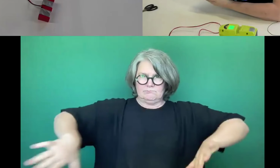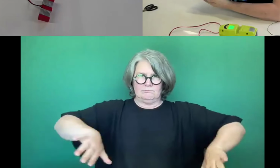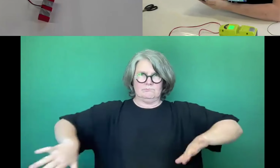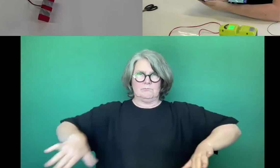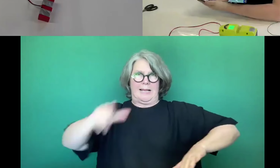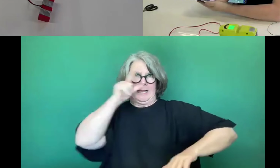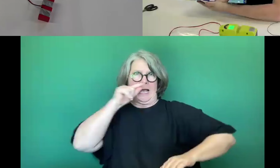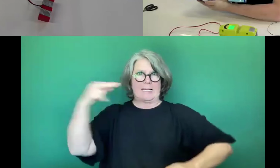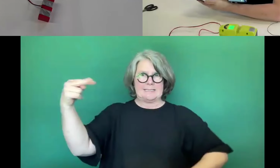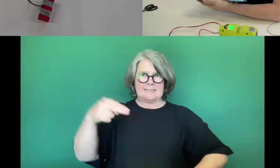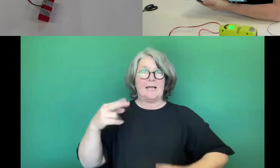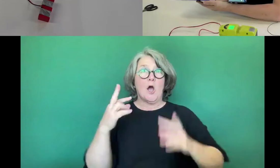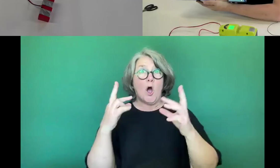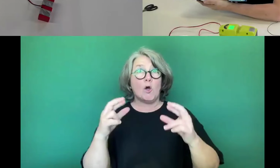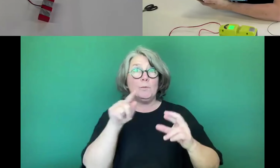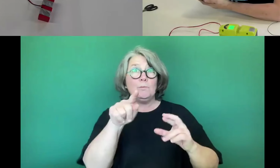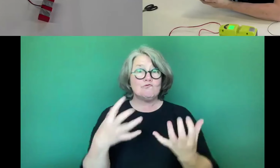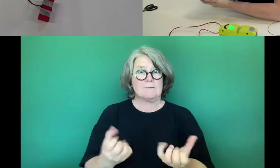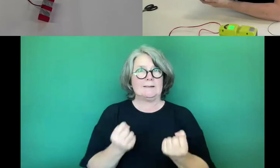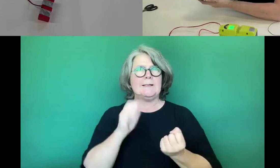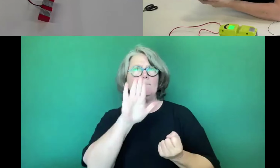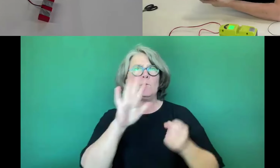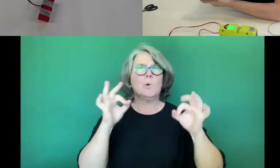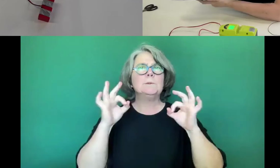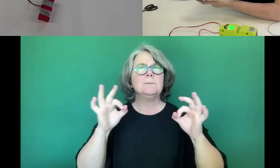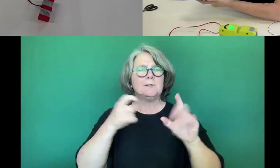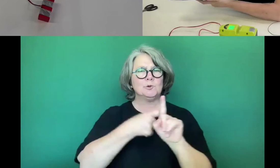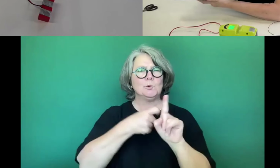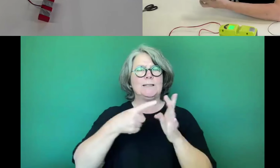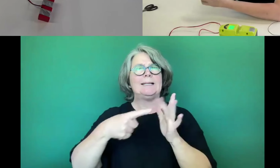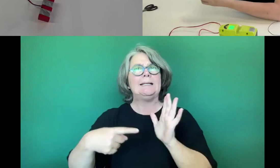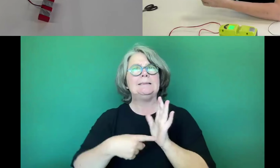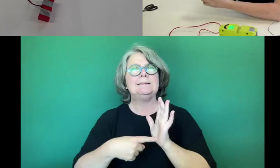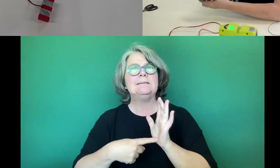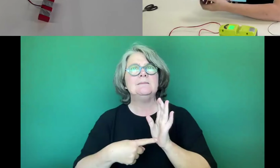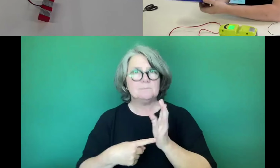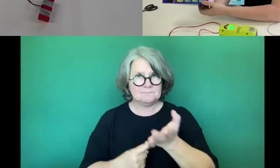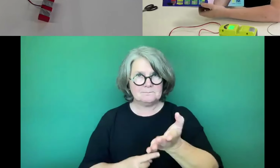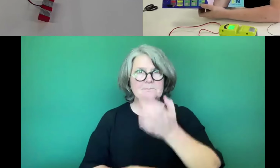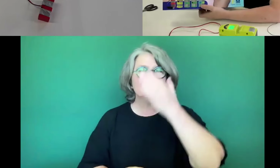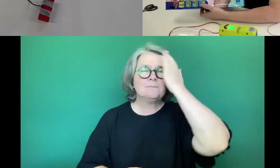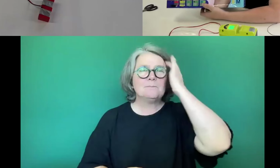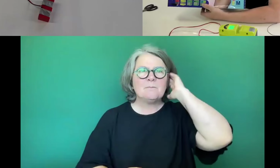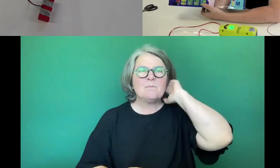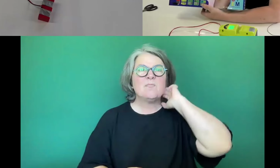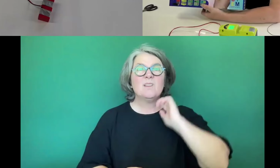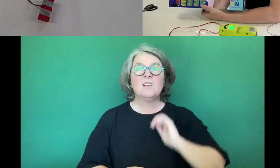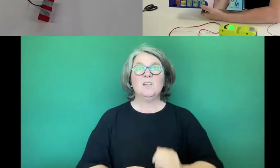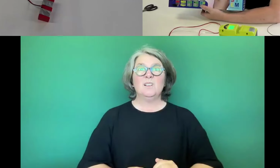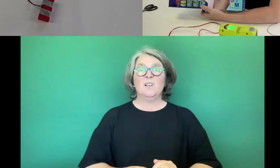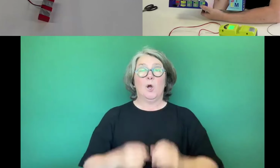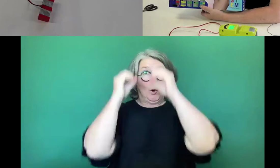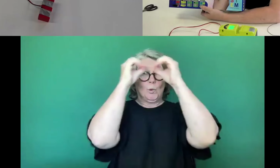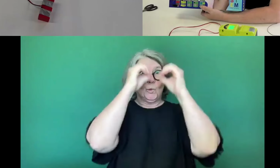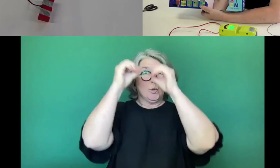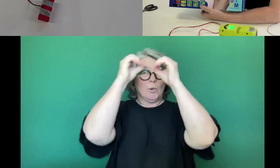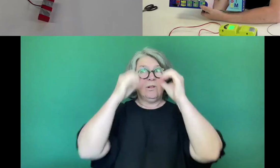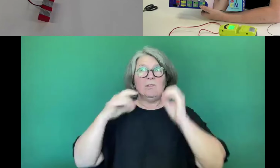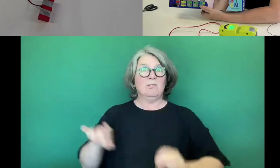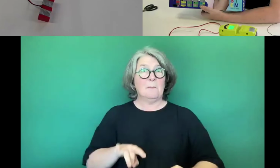has actually received their TapeBlock kit. these were sponsored by Google, so I'd like to thank them